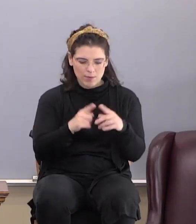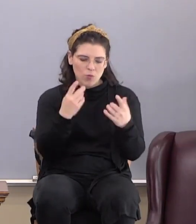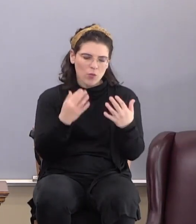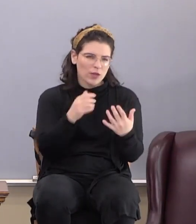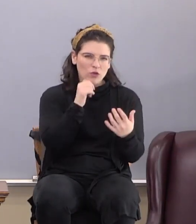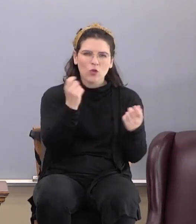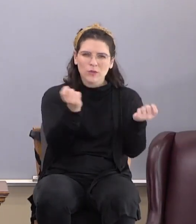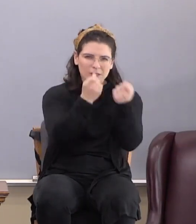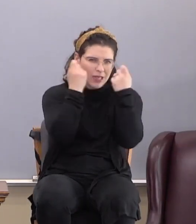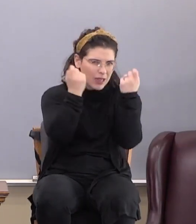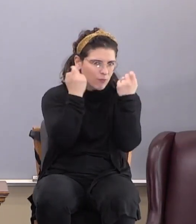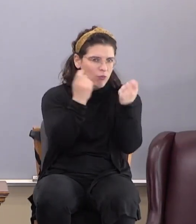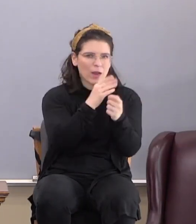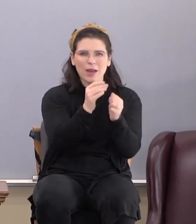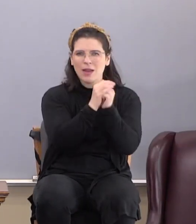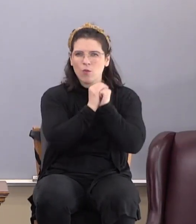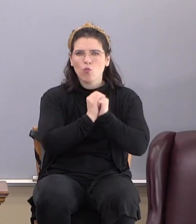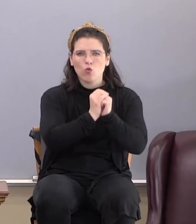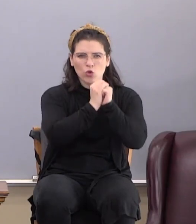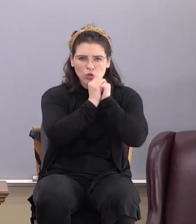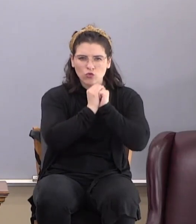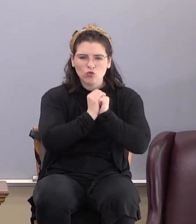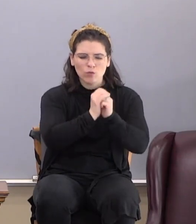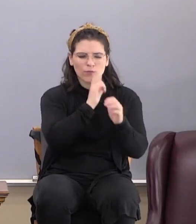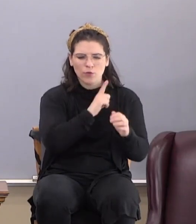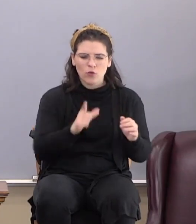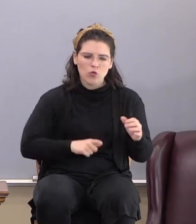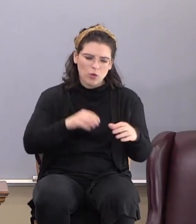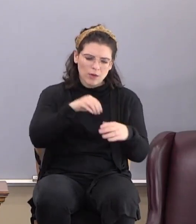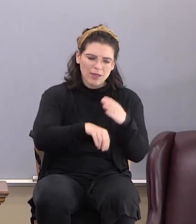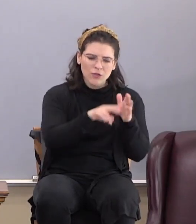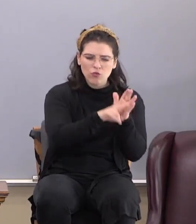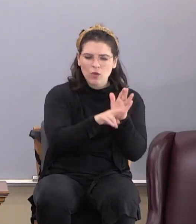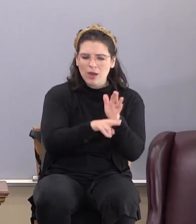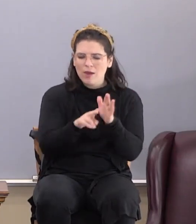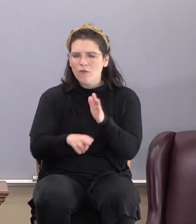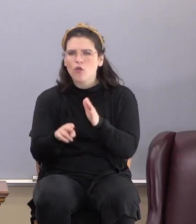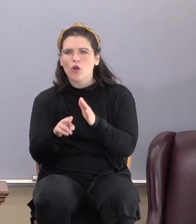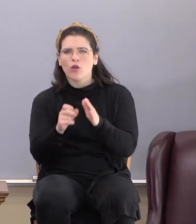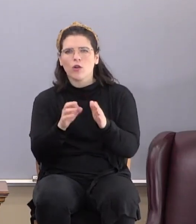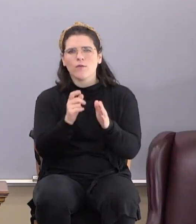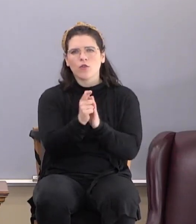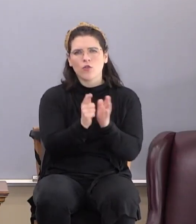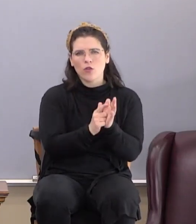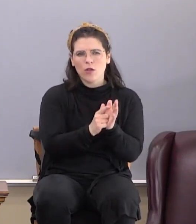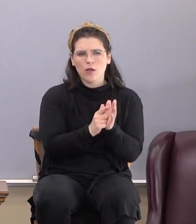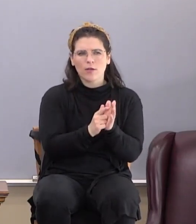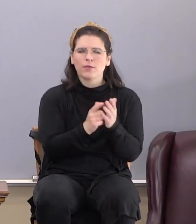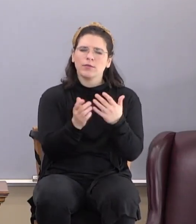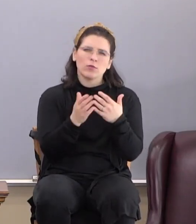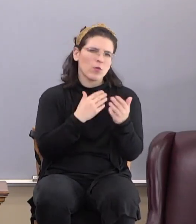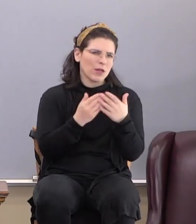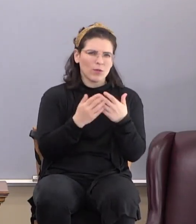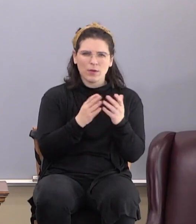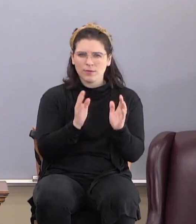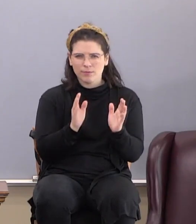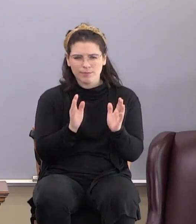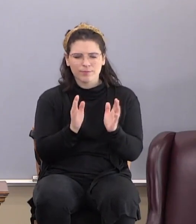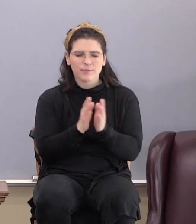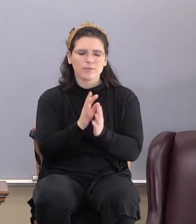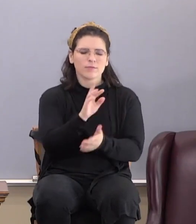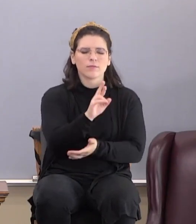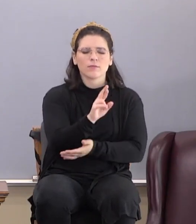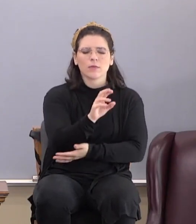Don't celebrate and don't worship the Lord in the graveyard of the law. That's what I'm getting at, okay? So anyway,